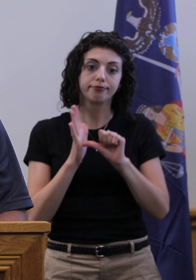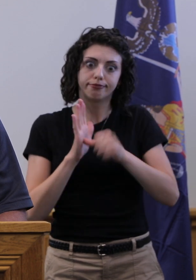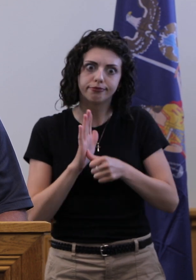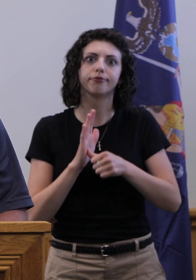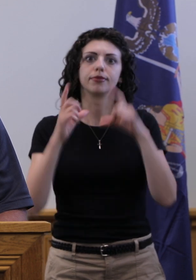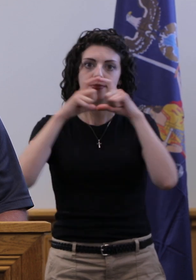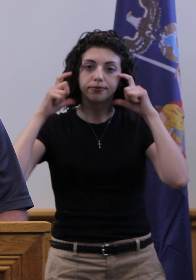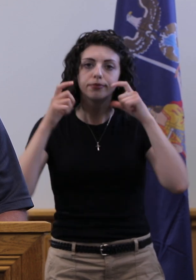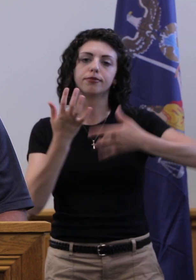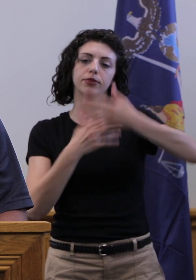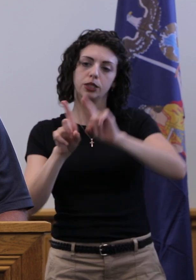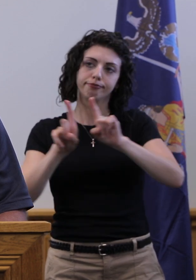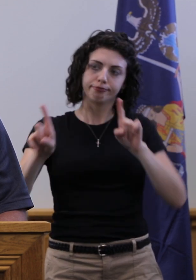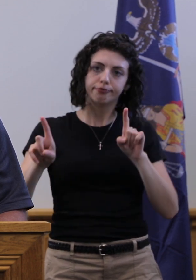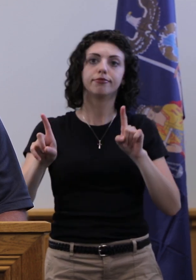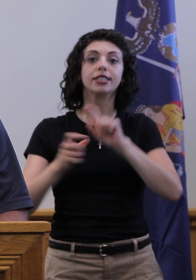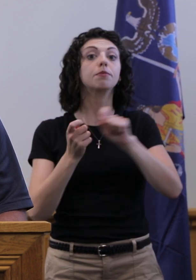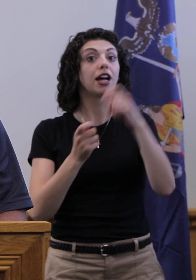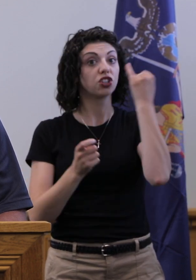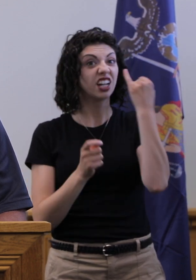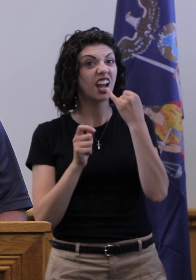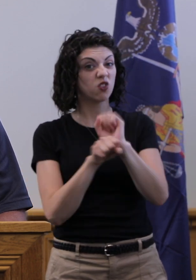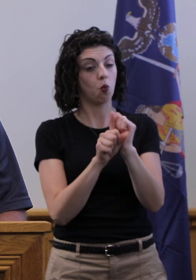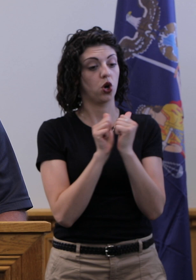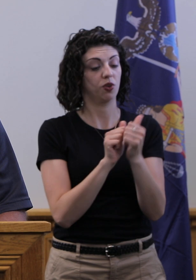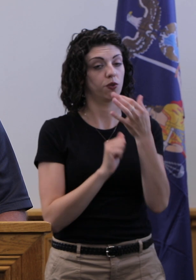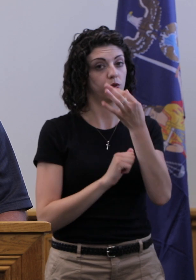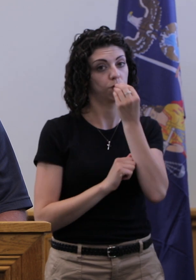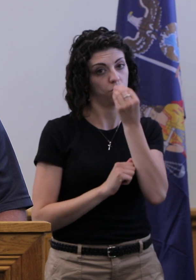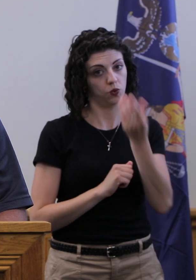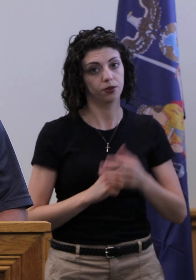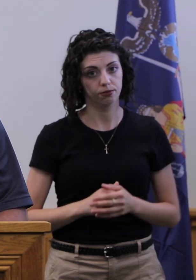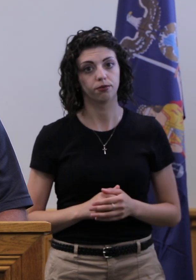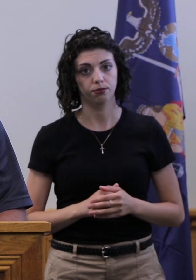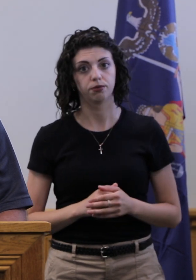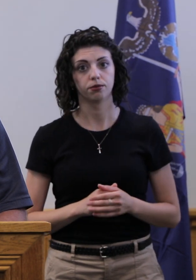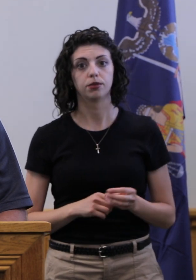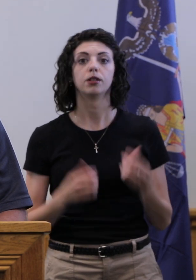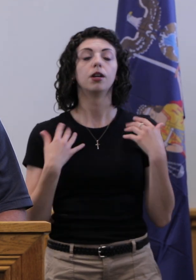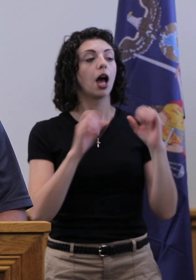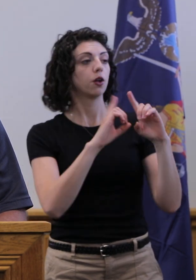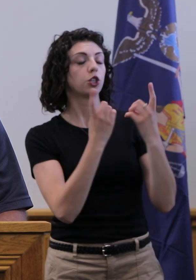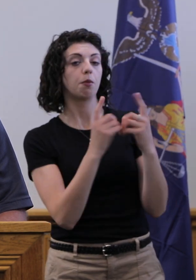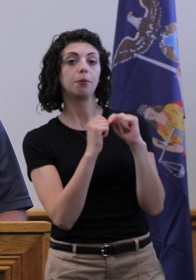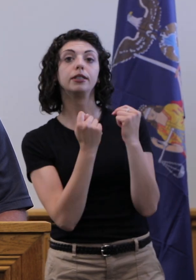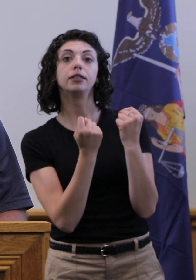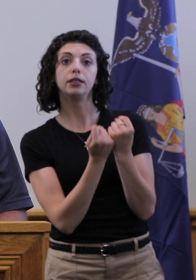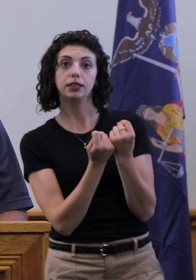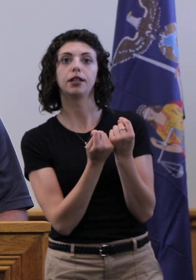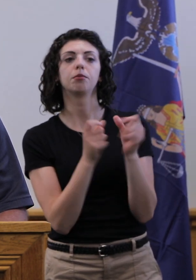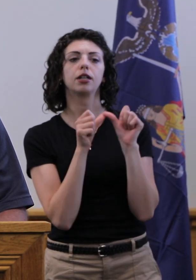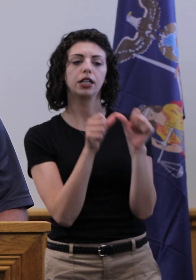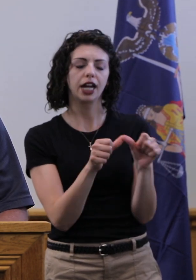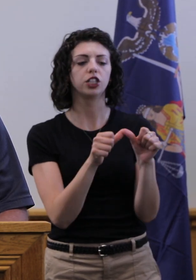face masks, especially if you are selling and serving food products. The health department team continues to work on